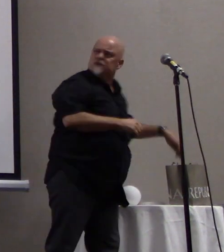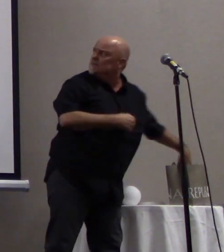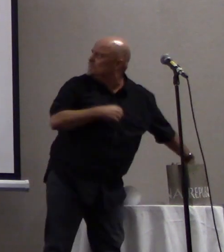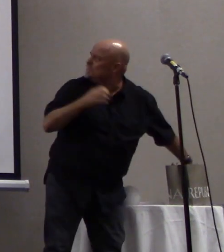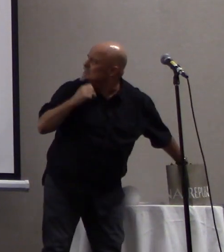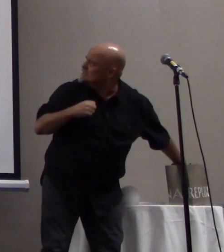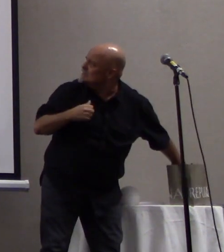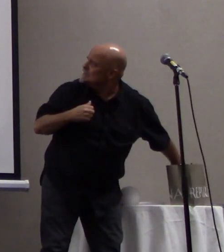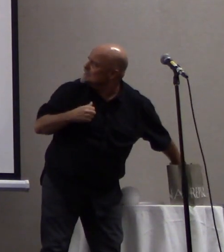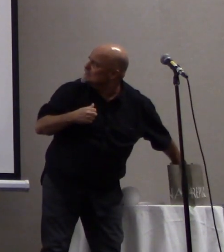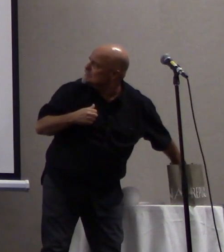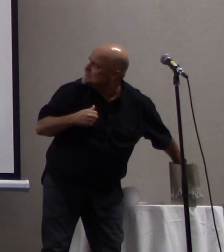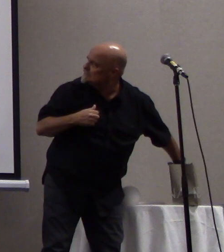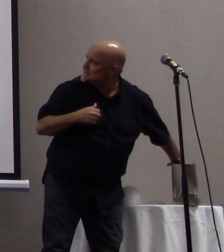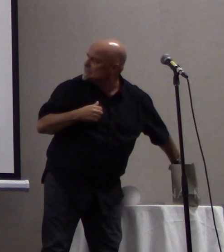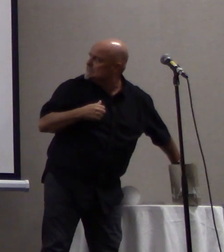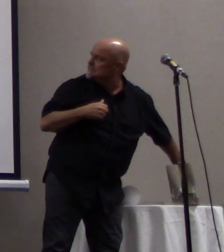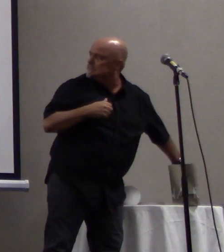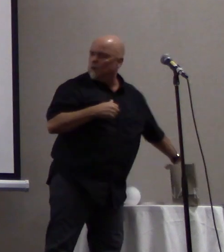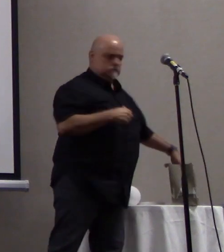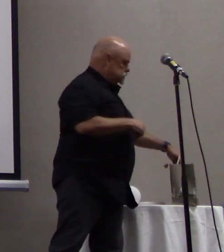picture in mind.